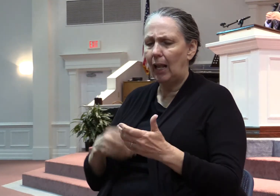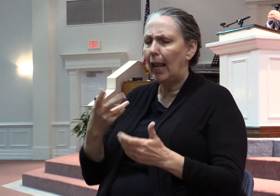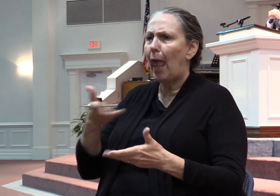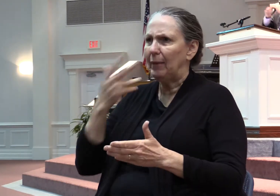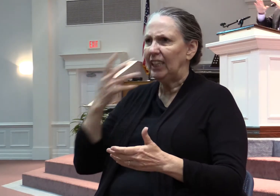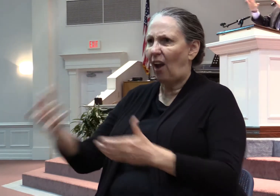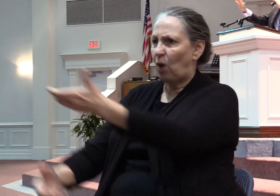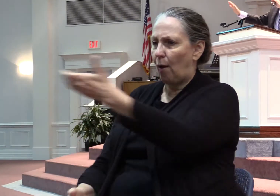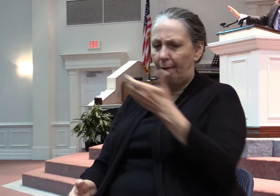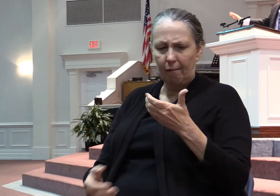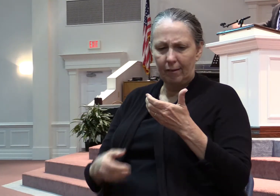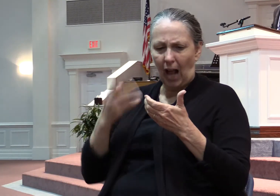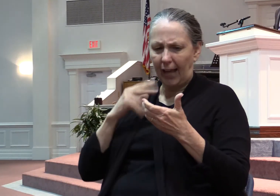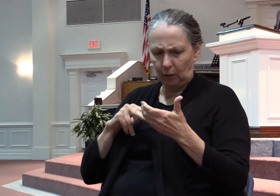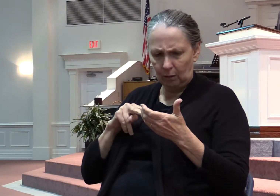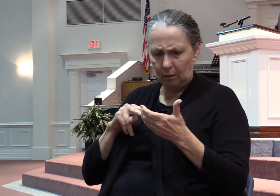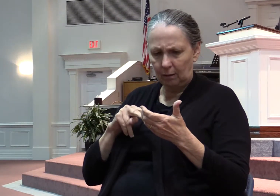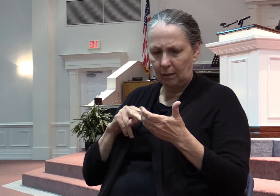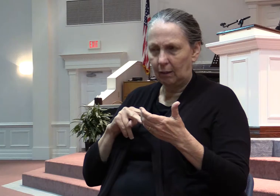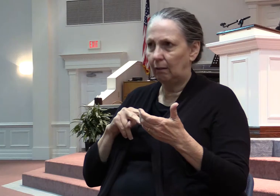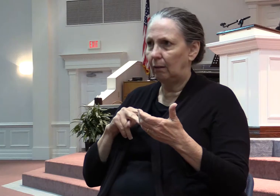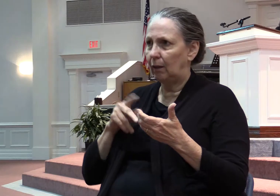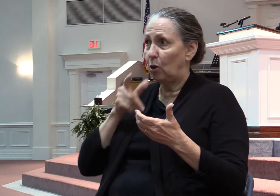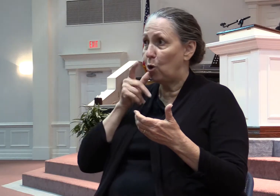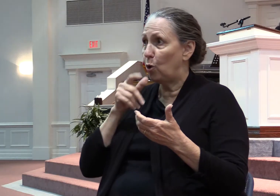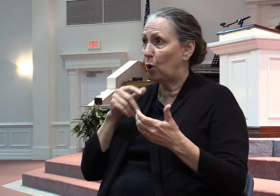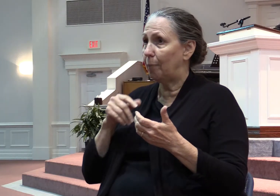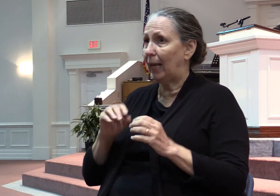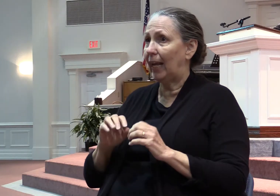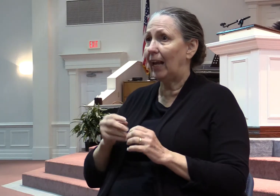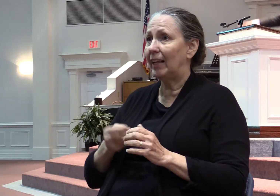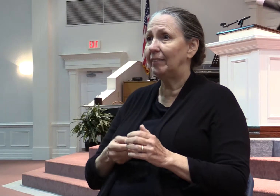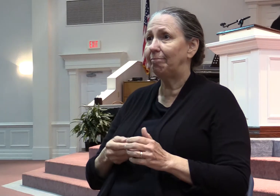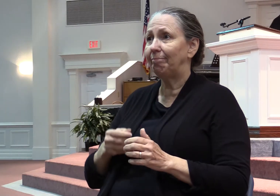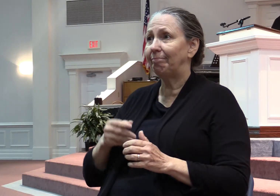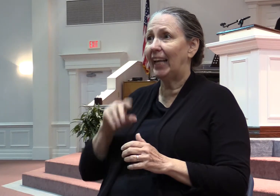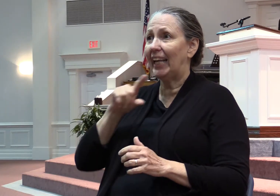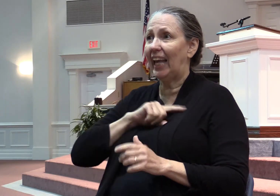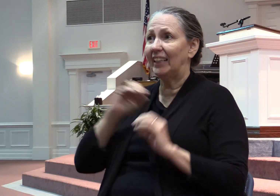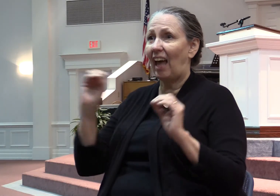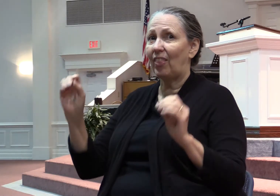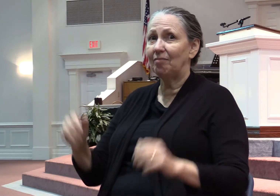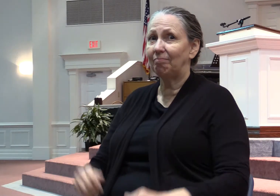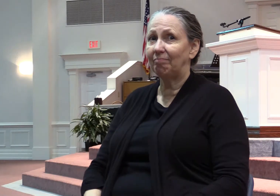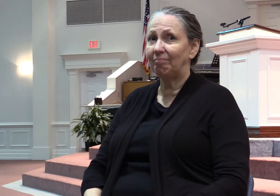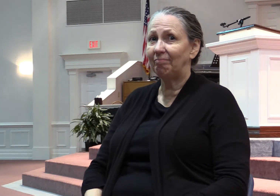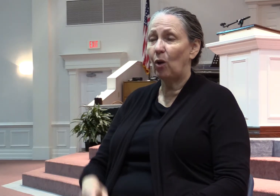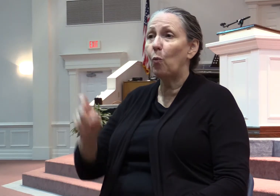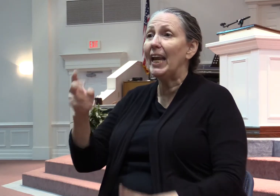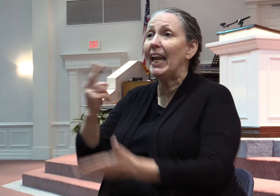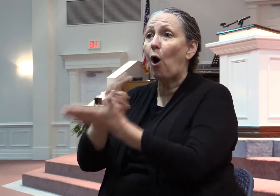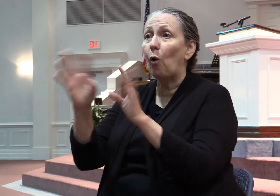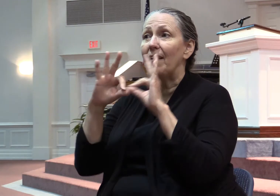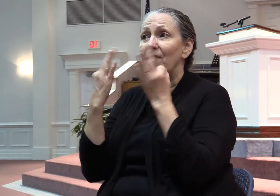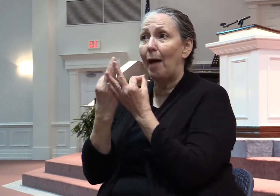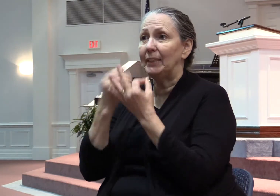iniquities, who could stand? Right. That's a word. We need holy families in this last day that